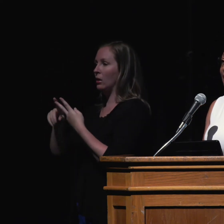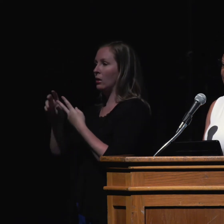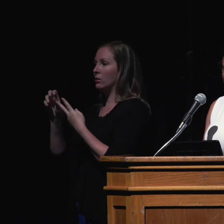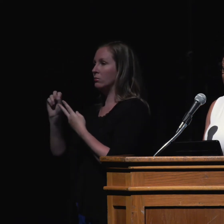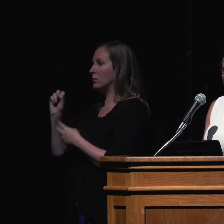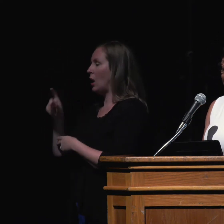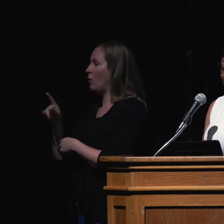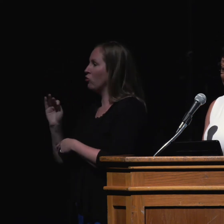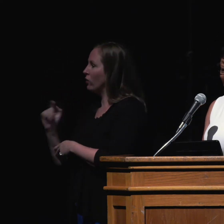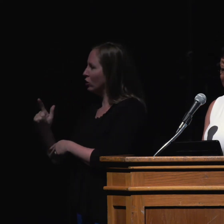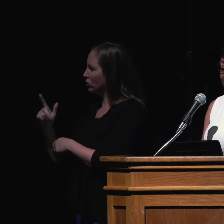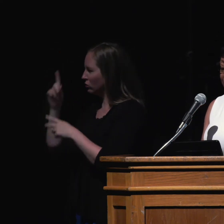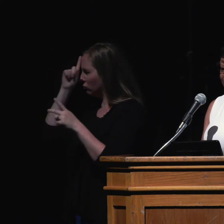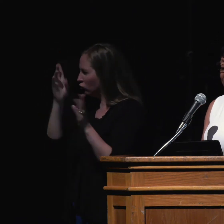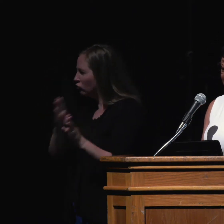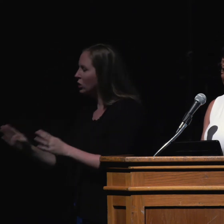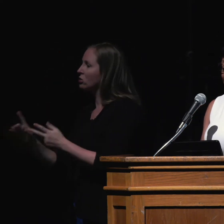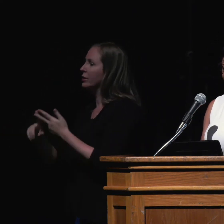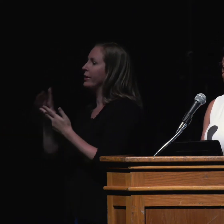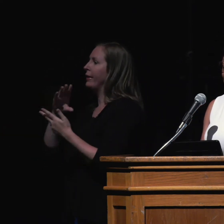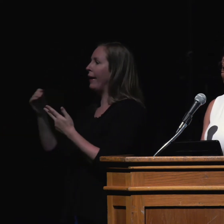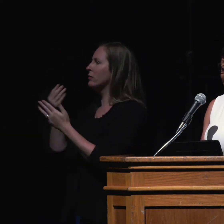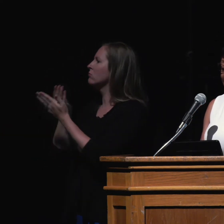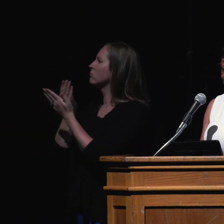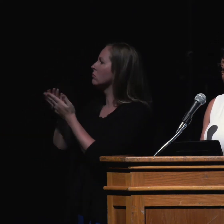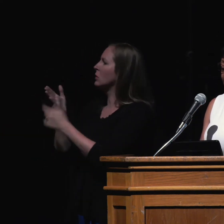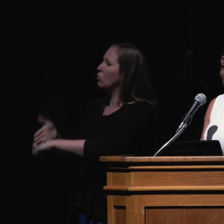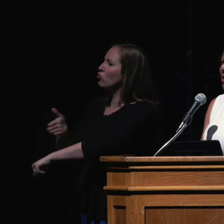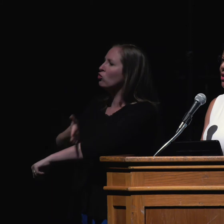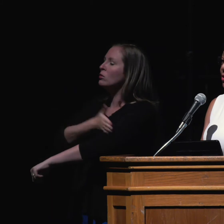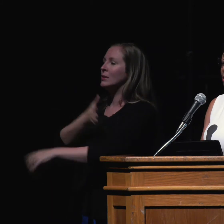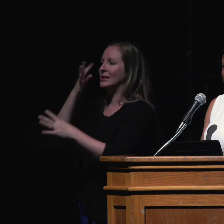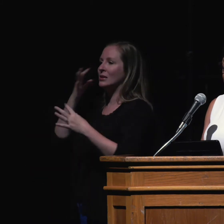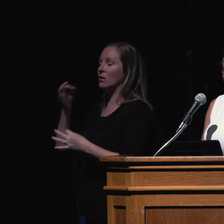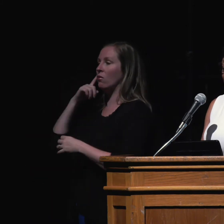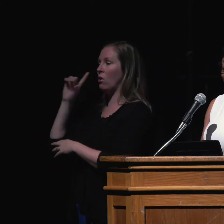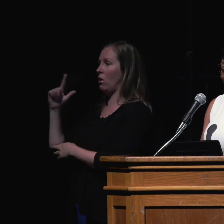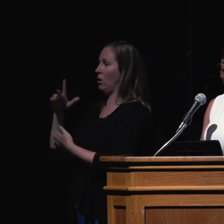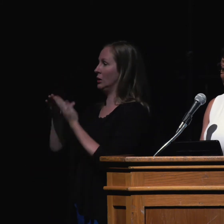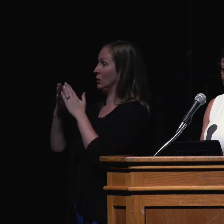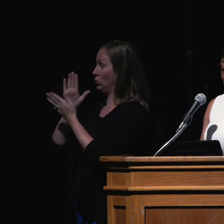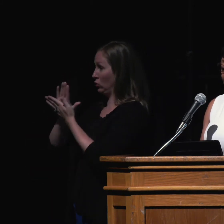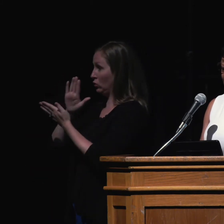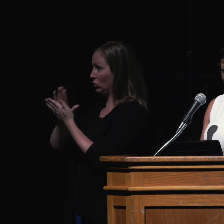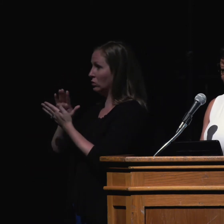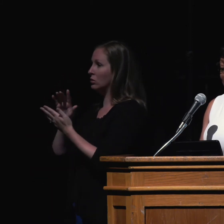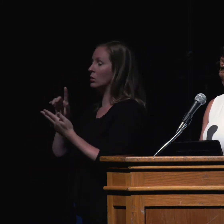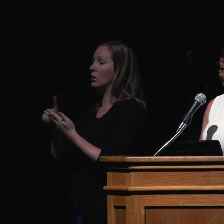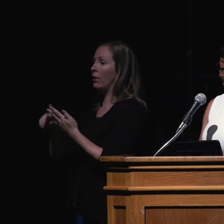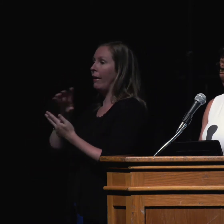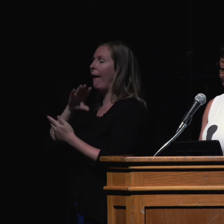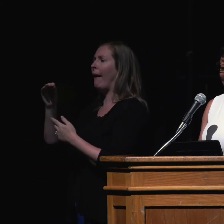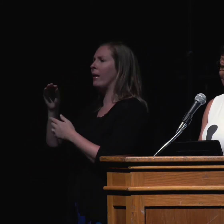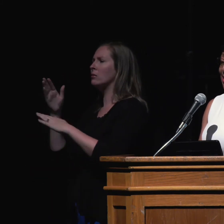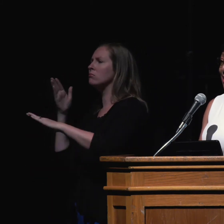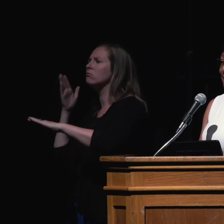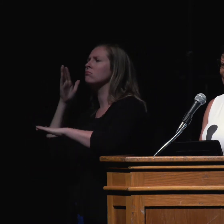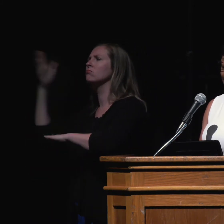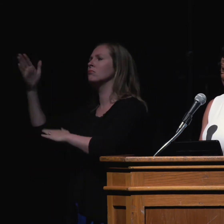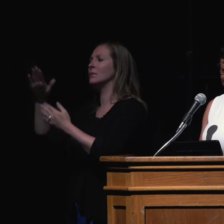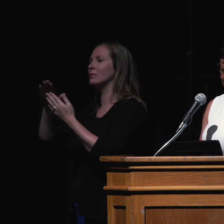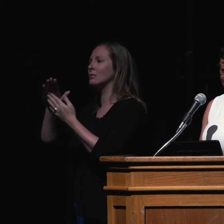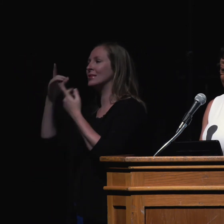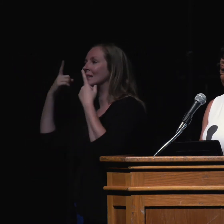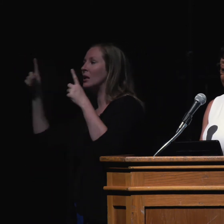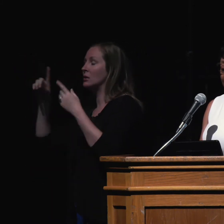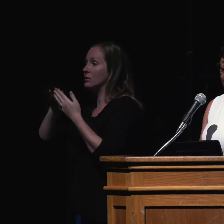operational strategies, and capital improvement decisions of the Lynchburg City Schools and the long-term success of the city